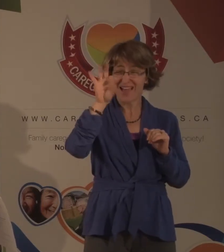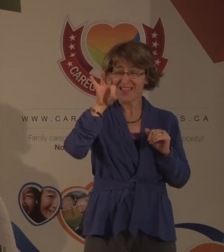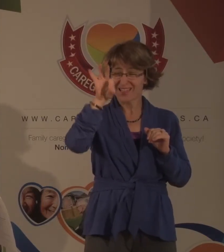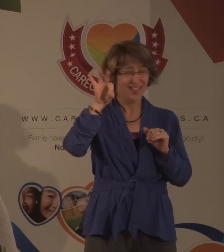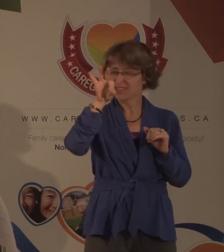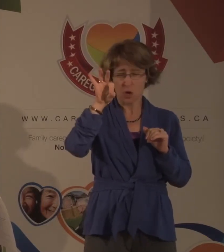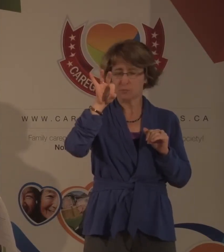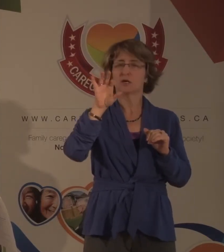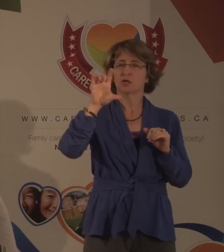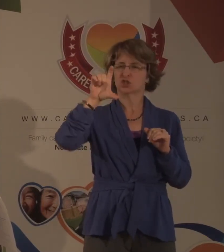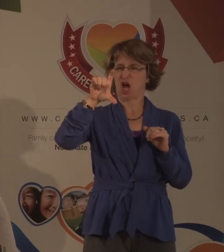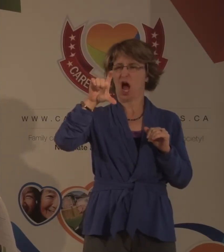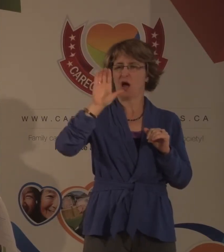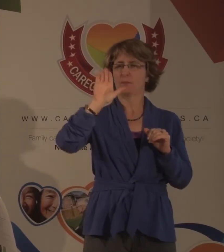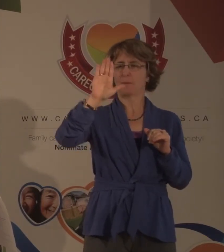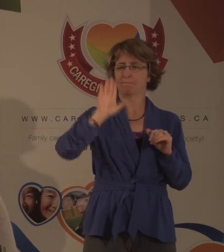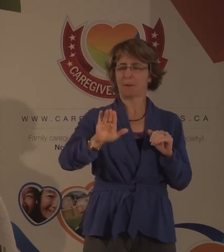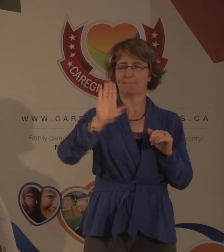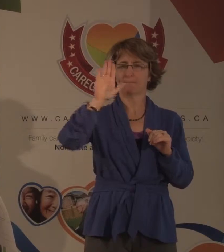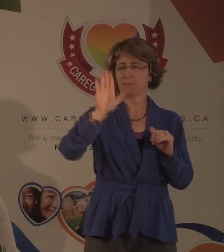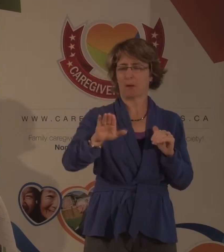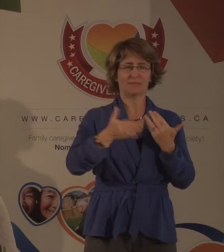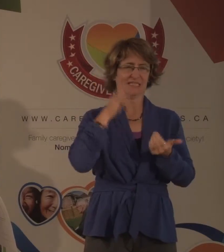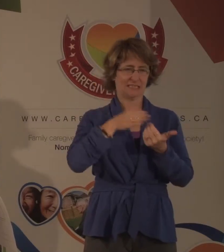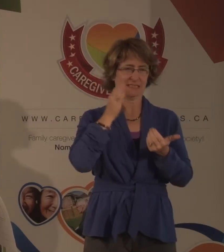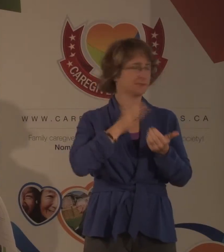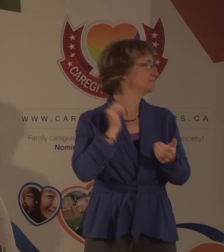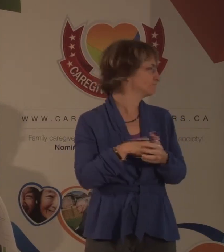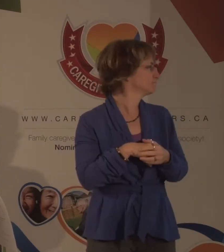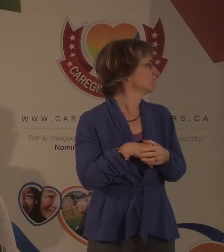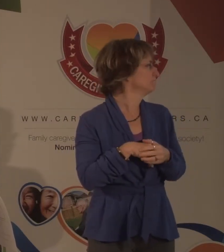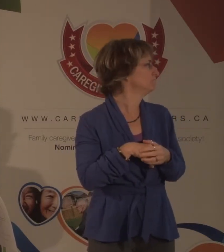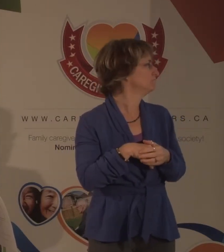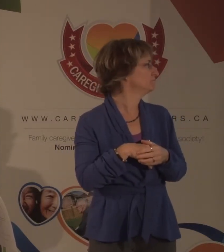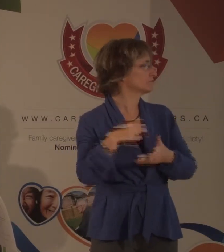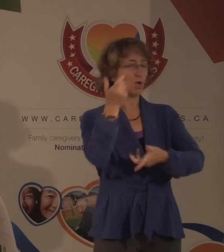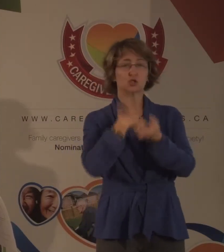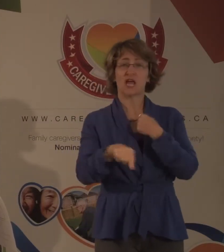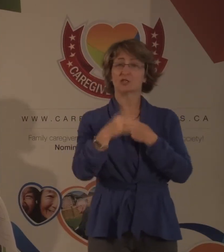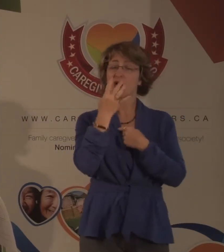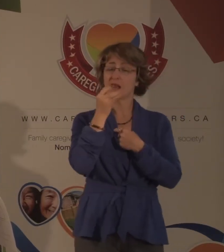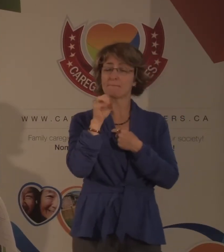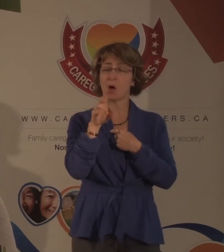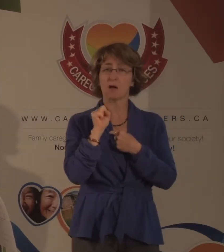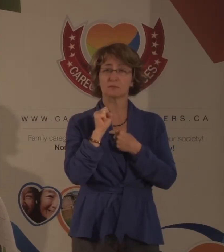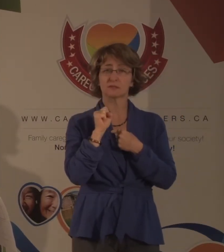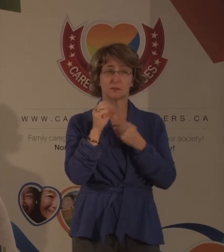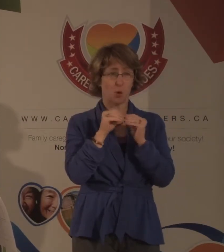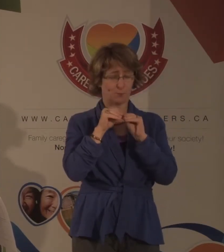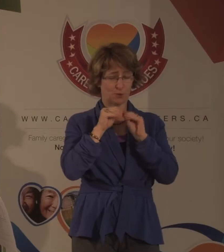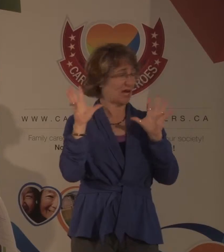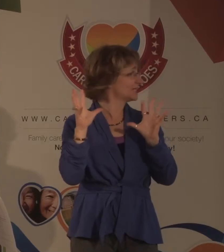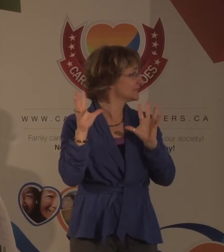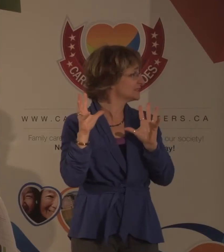push it up and down, easy to do, not the little ones that you have. Change to brighter light bulbs. It's really important